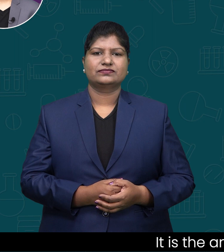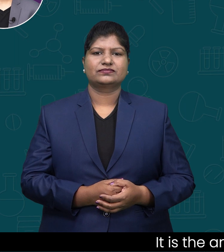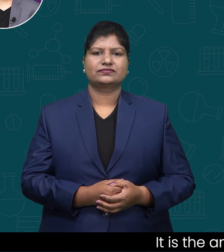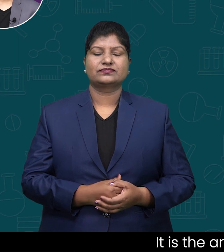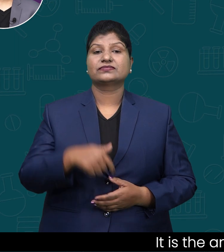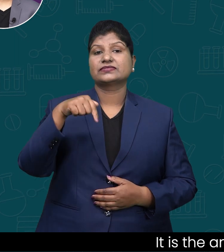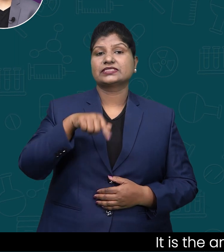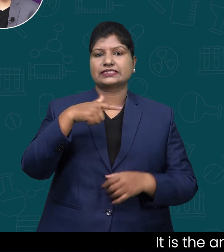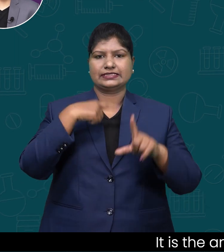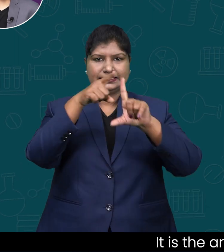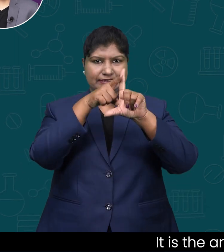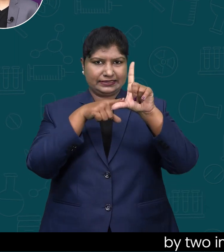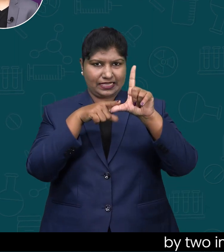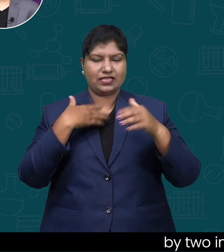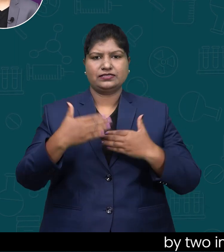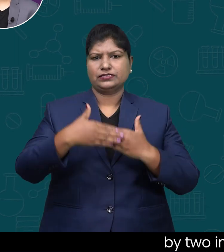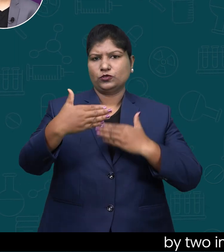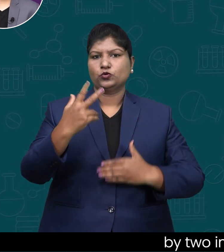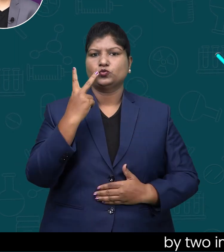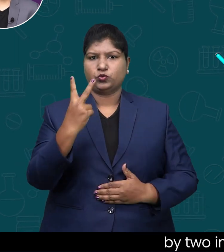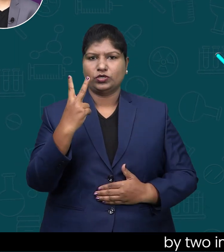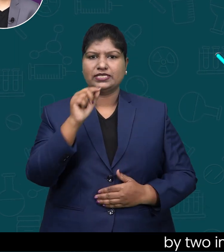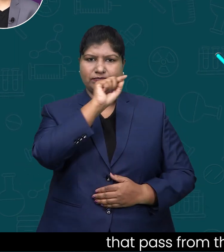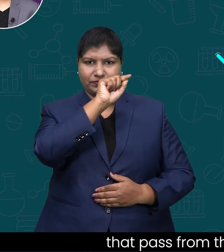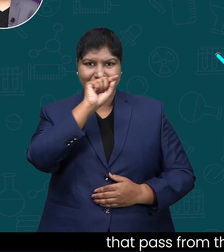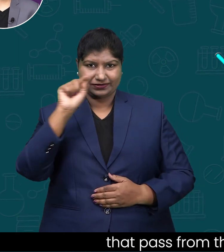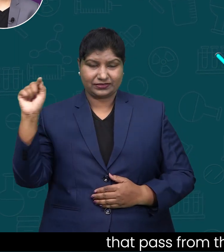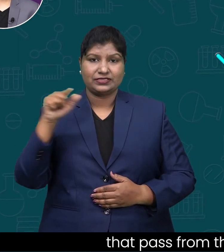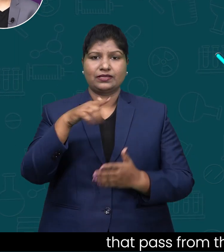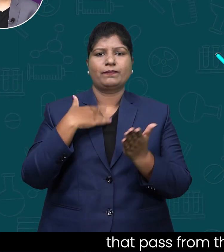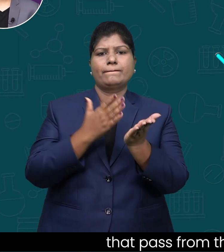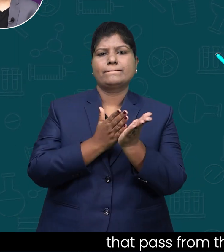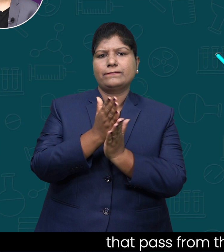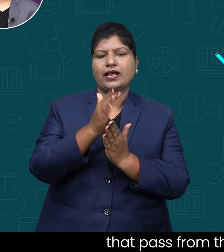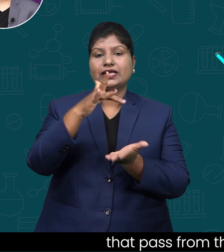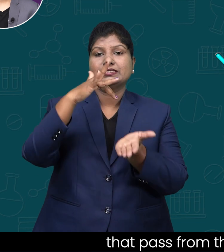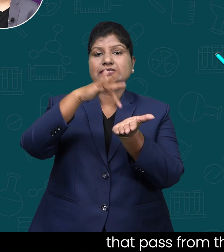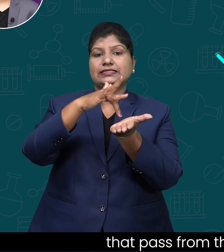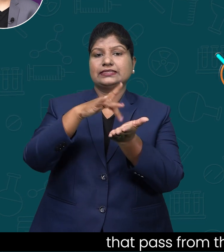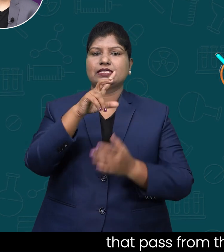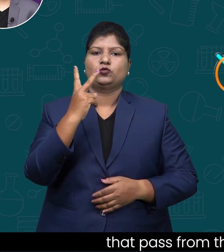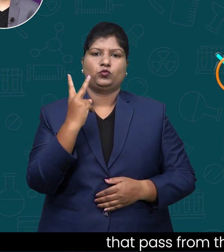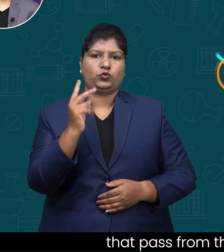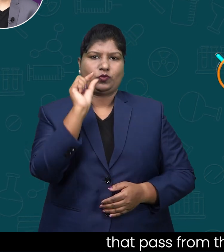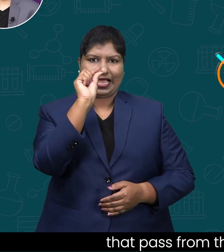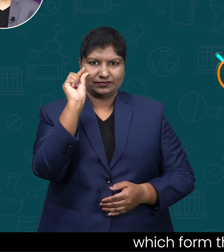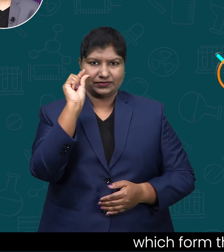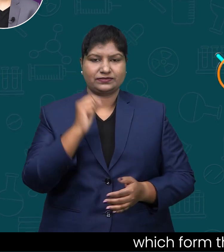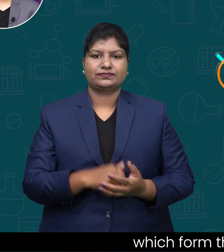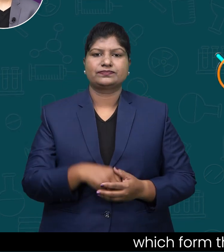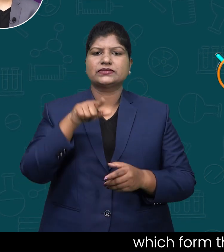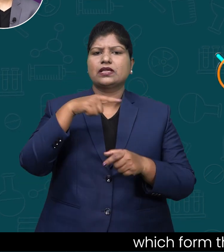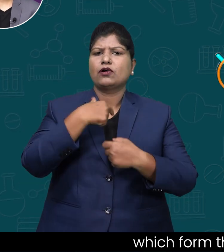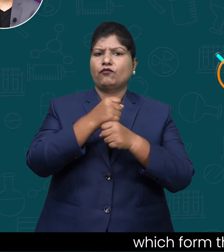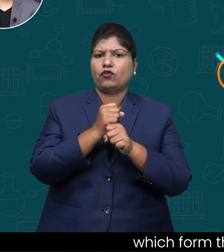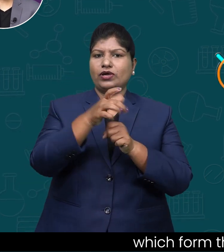It is the angle subtended by 2 imaginary lines that pass from the nuclei of 2 atoms, which